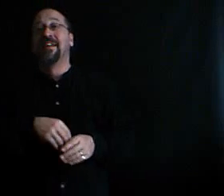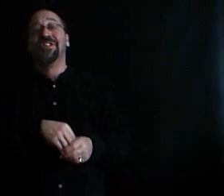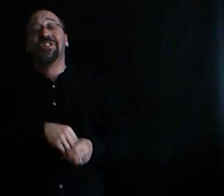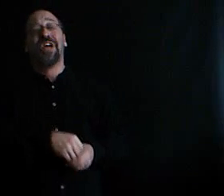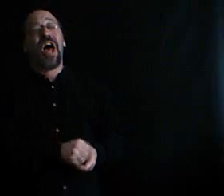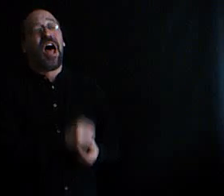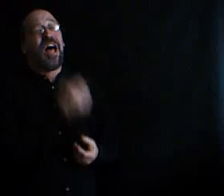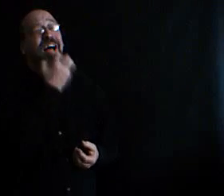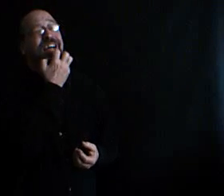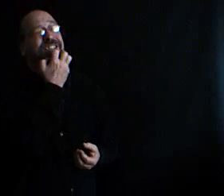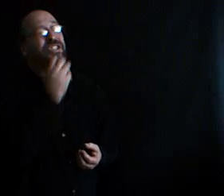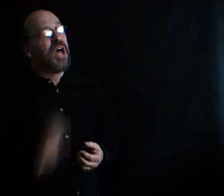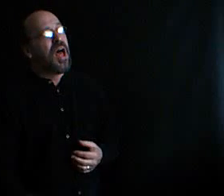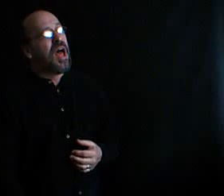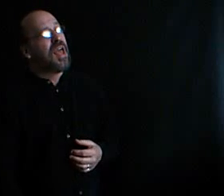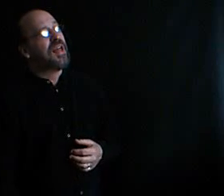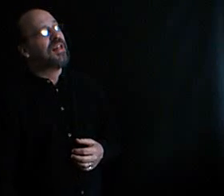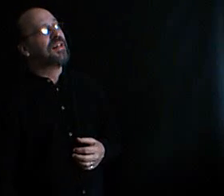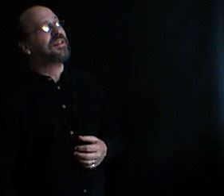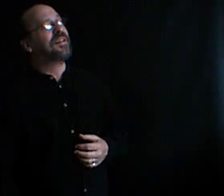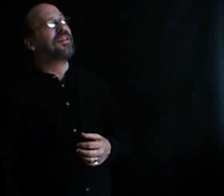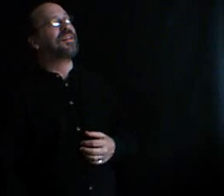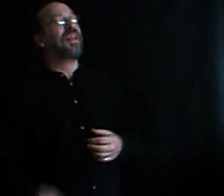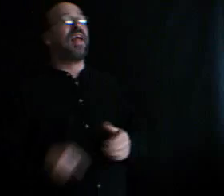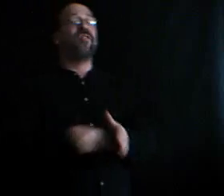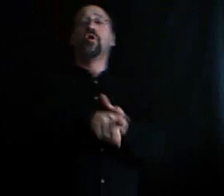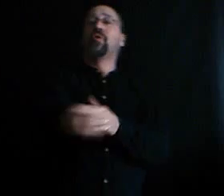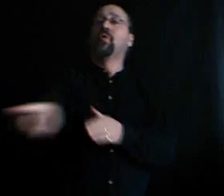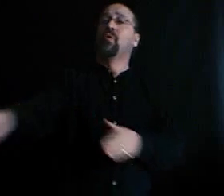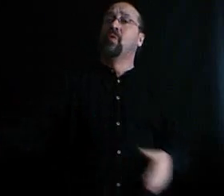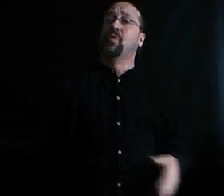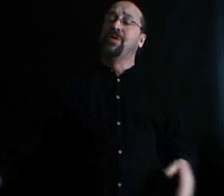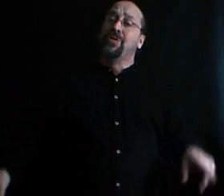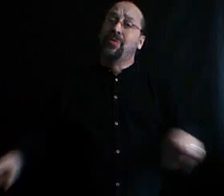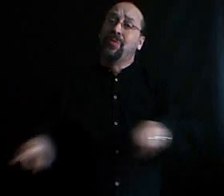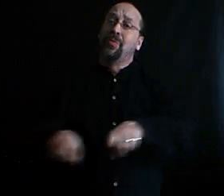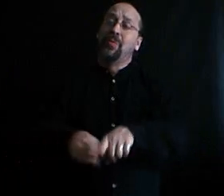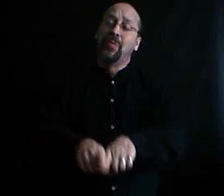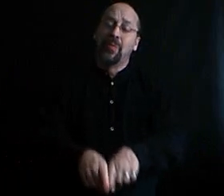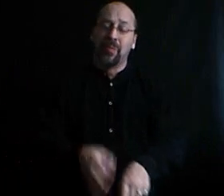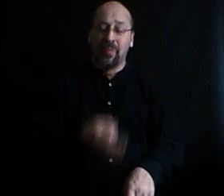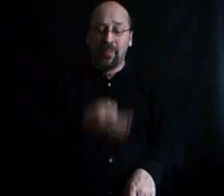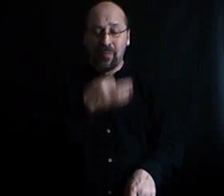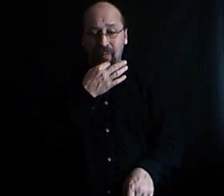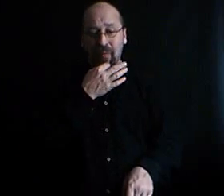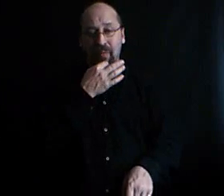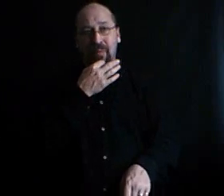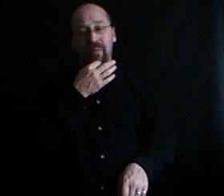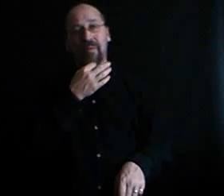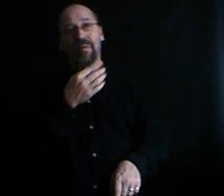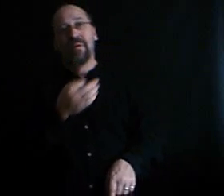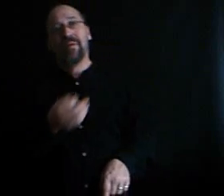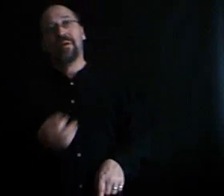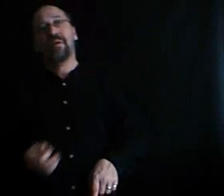Precious child, precious you have to see, though it